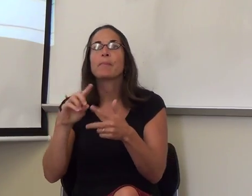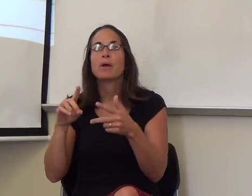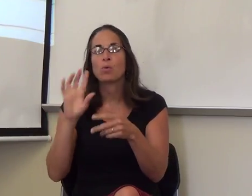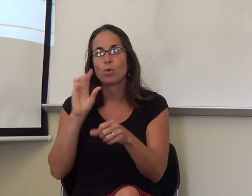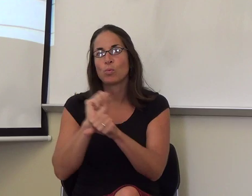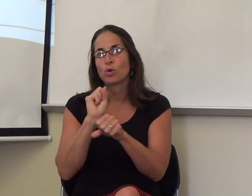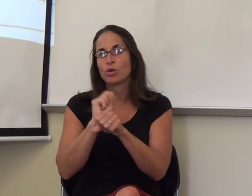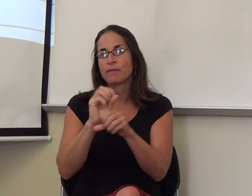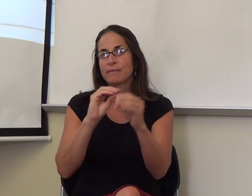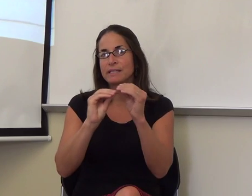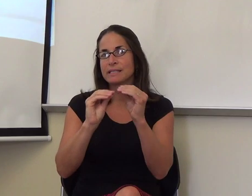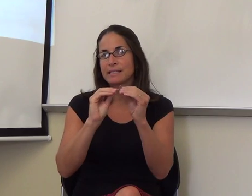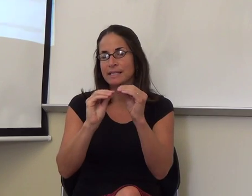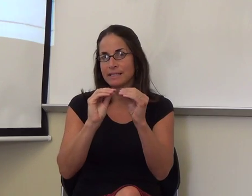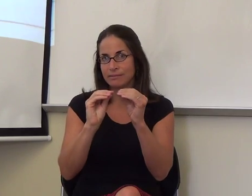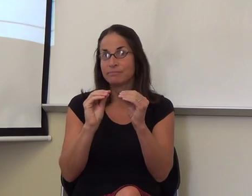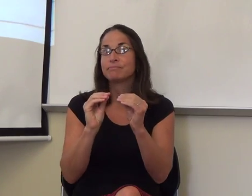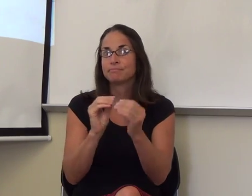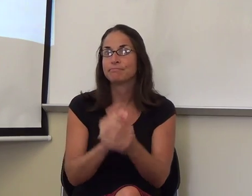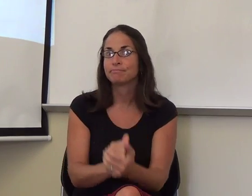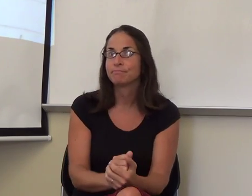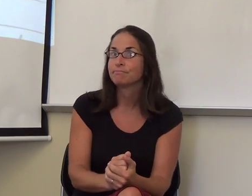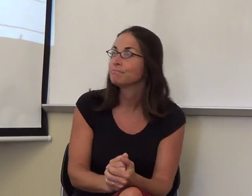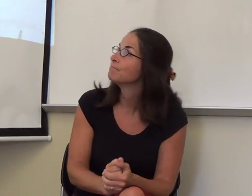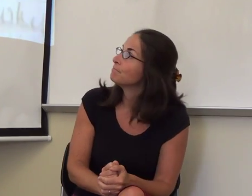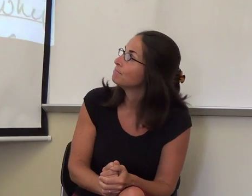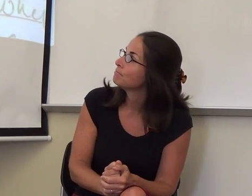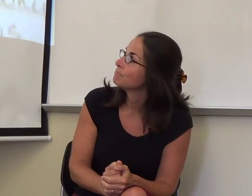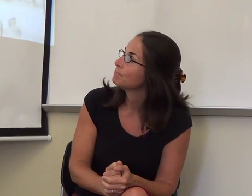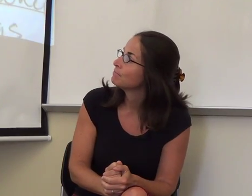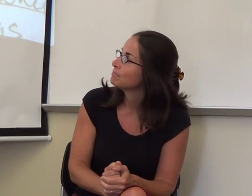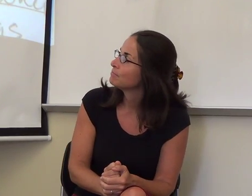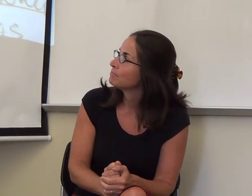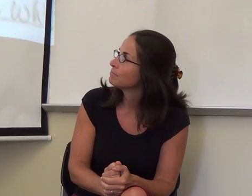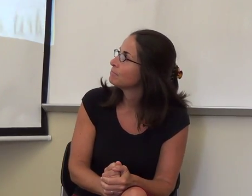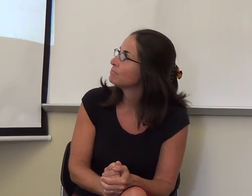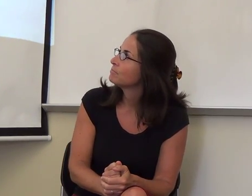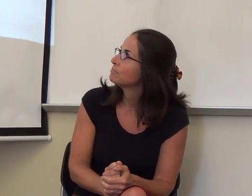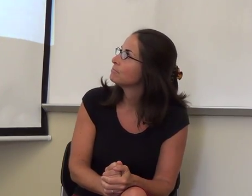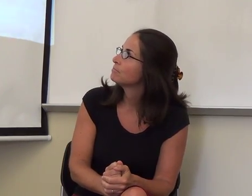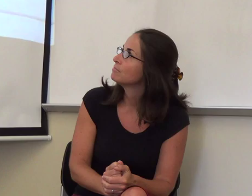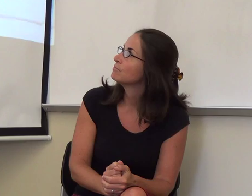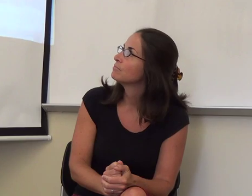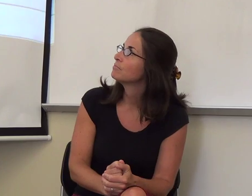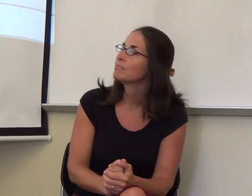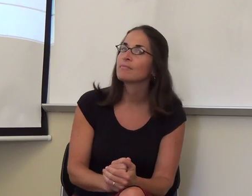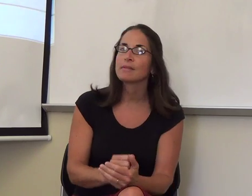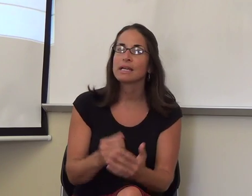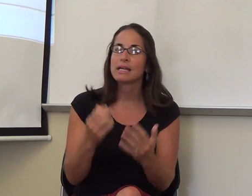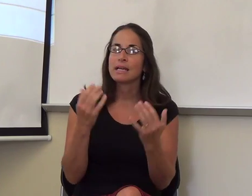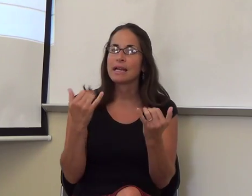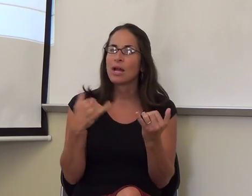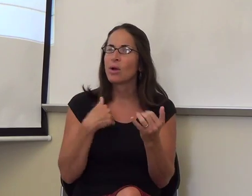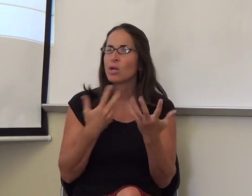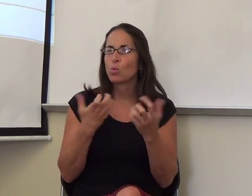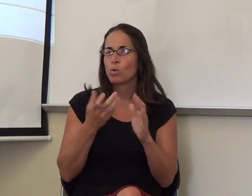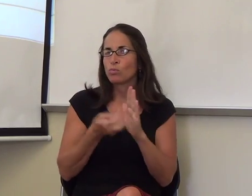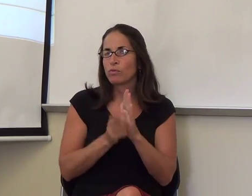fix it, okay? So rather than going over each one of these,